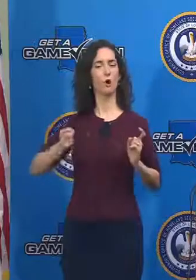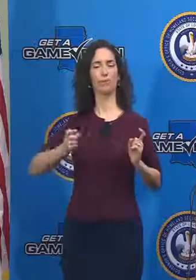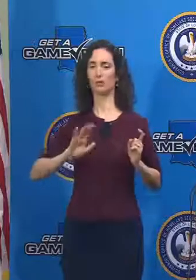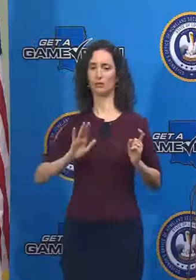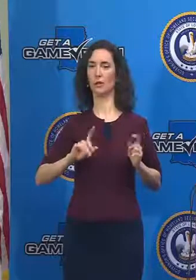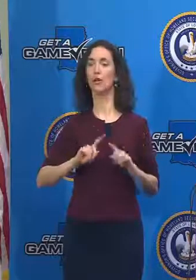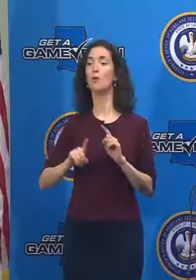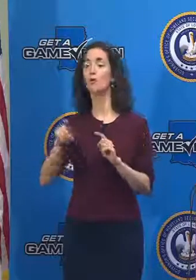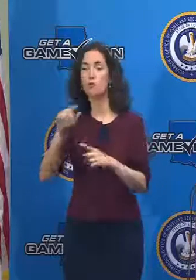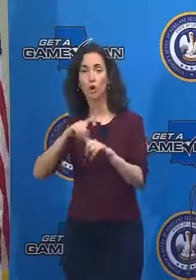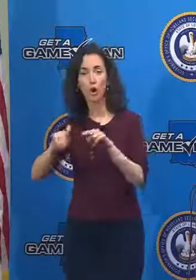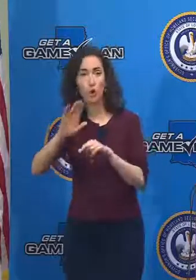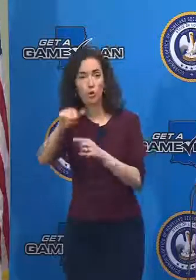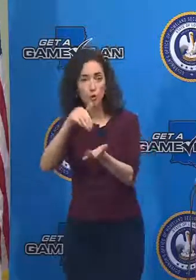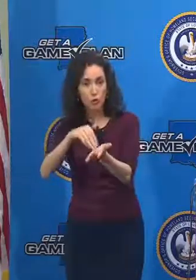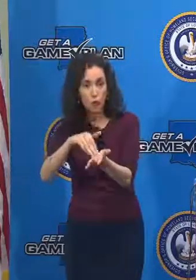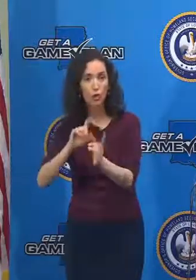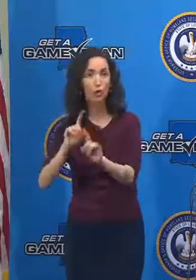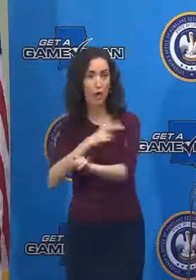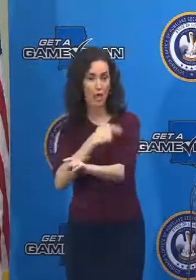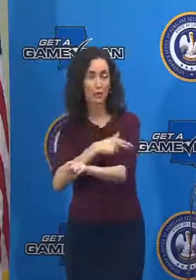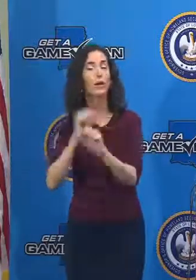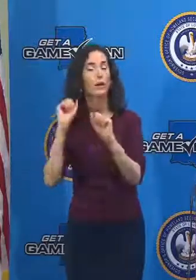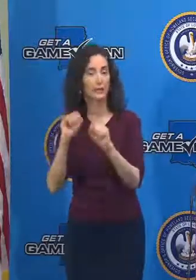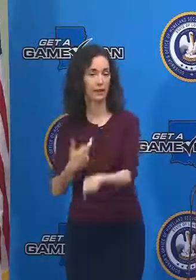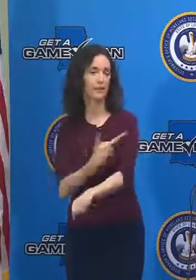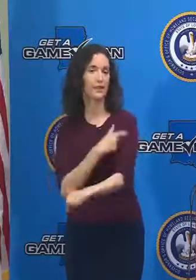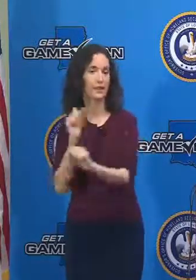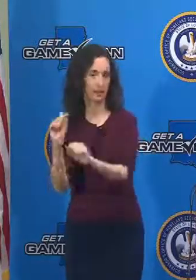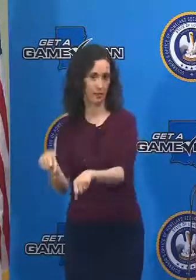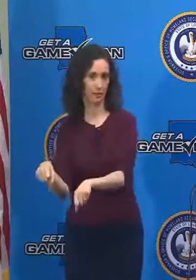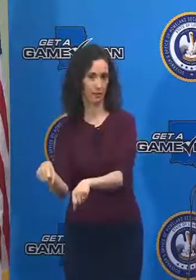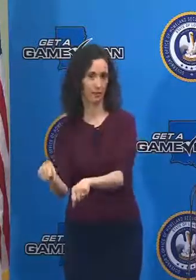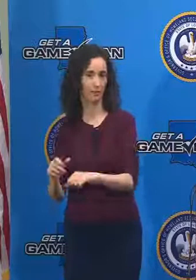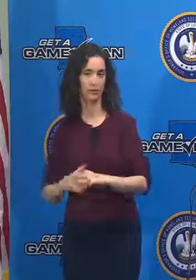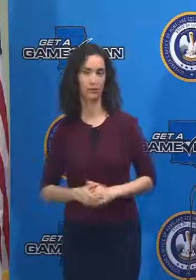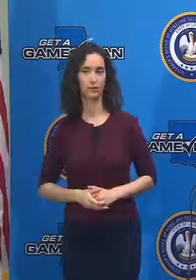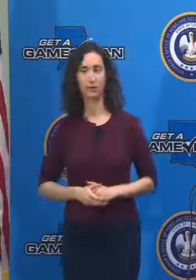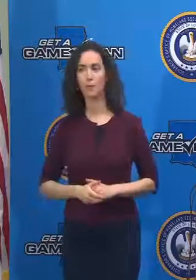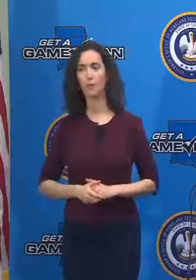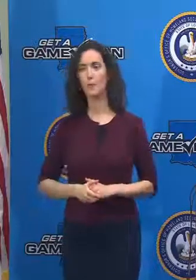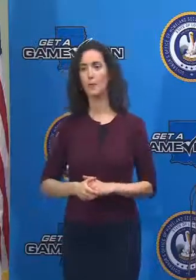your health care provider, if you go to a hospital, you can receive vaccinations.